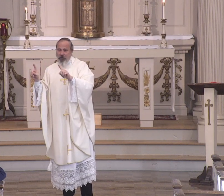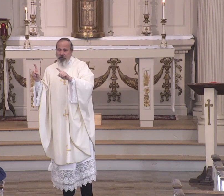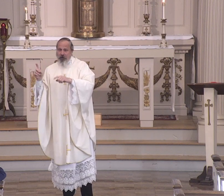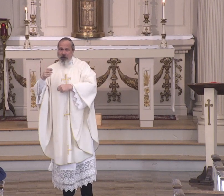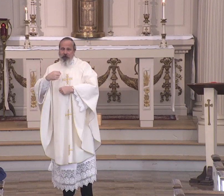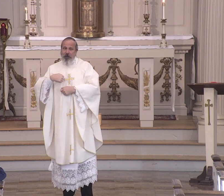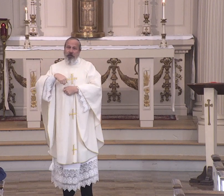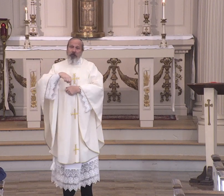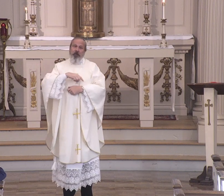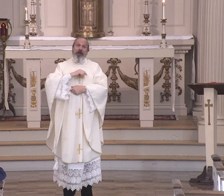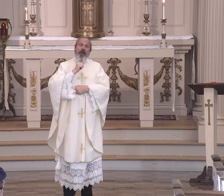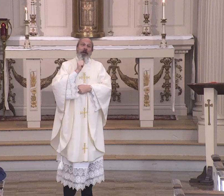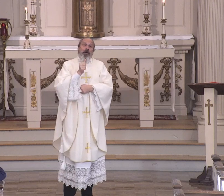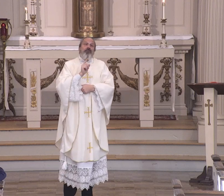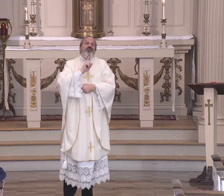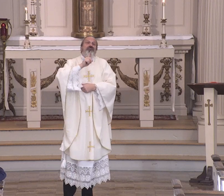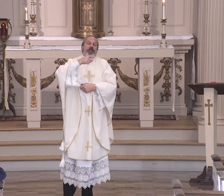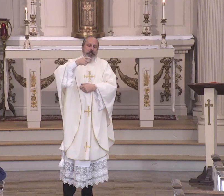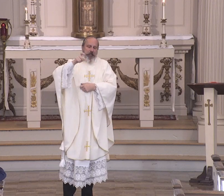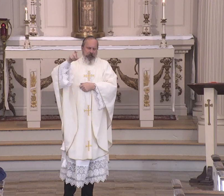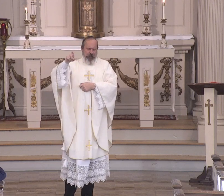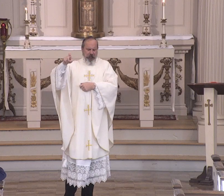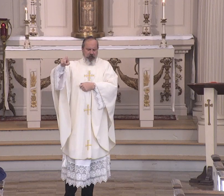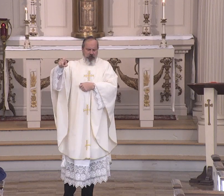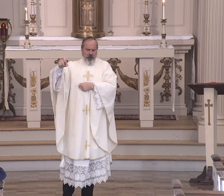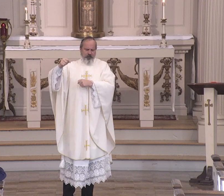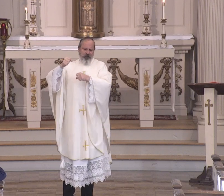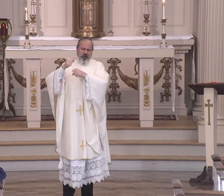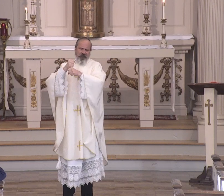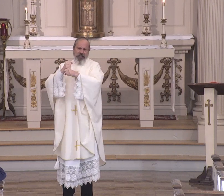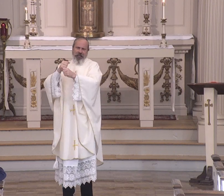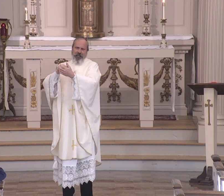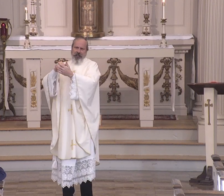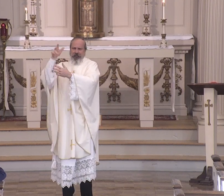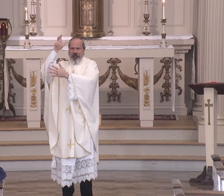And he will not succeed in the long run.